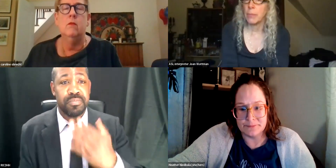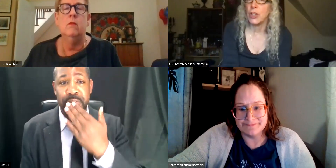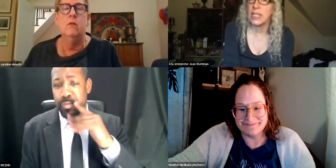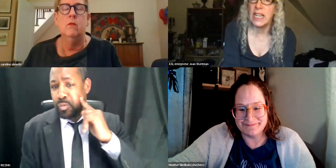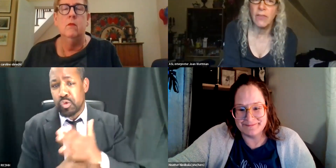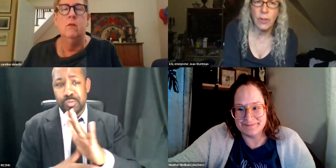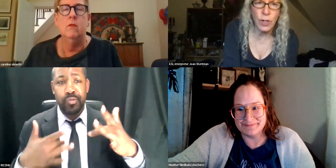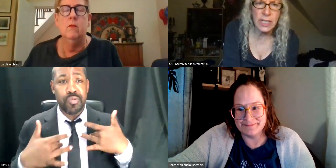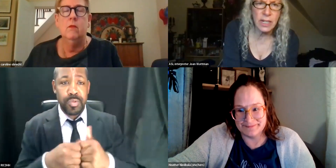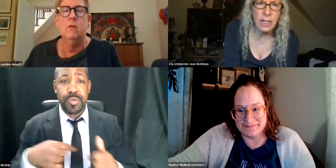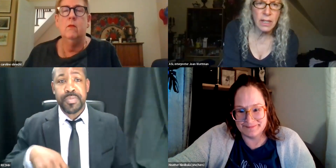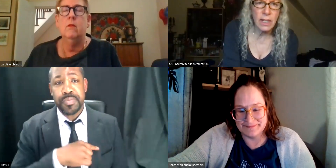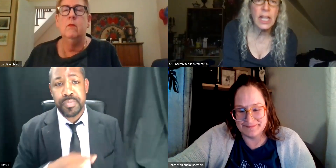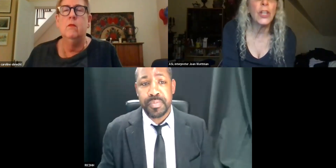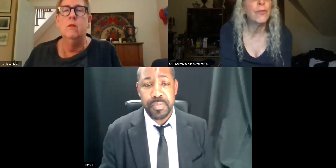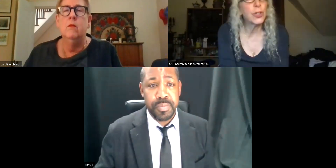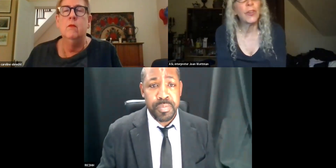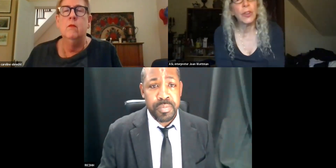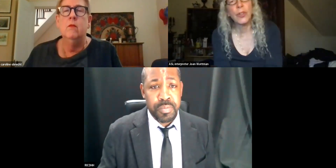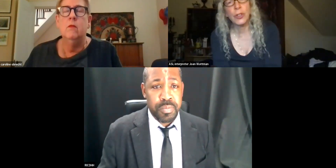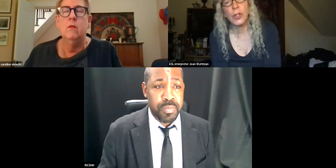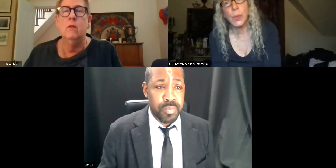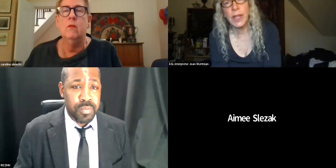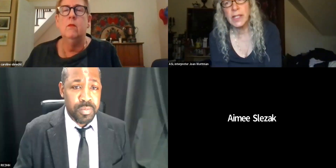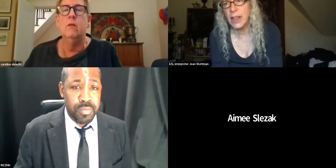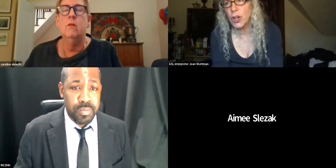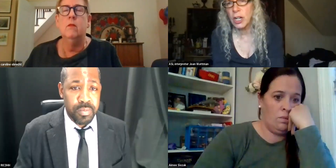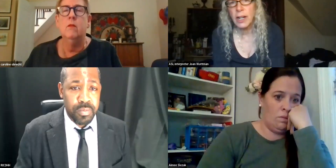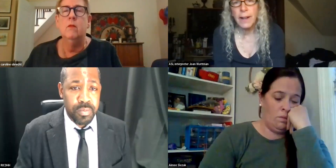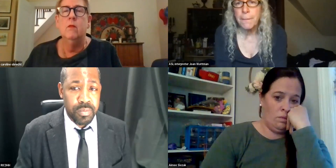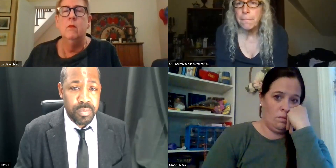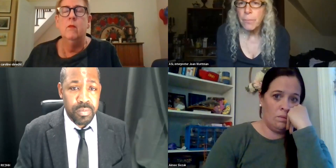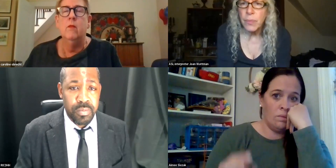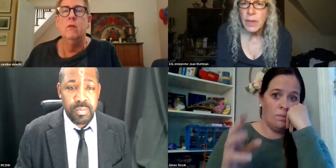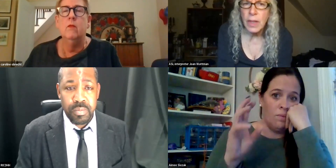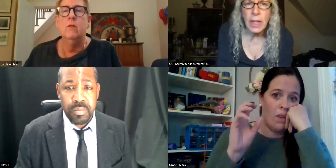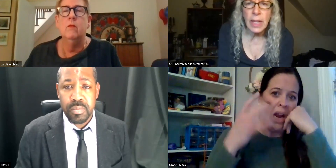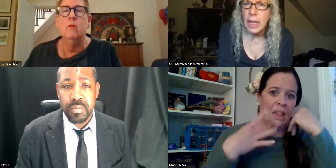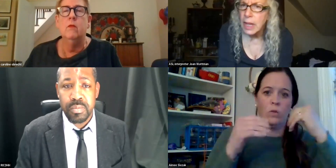puts the commission itself at risk. Thank you for sharing those concerns with us, Heather.